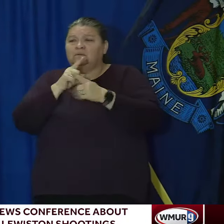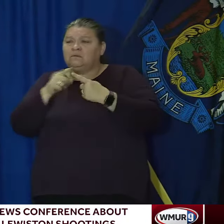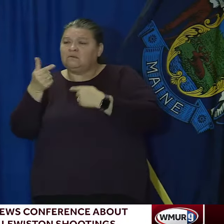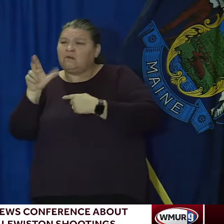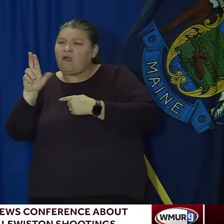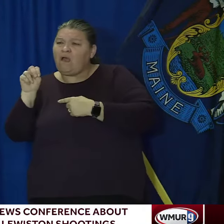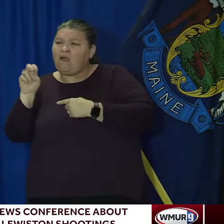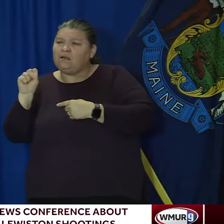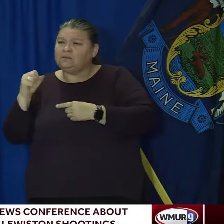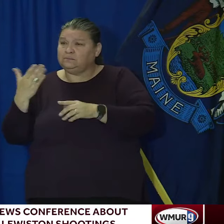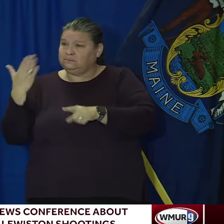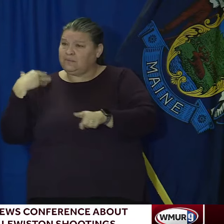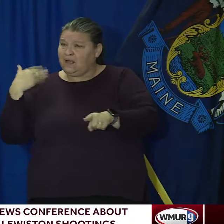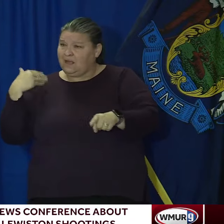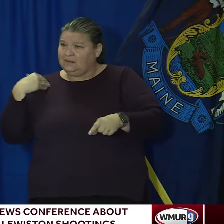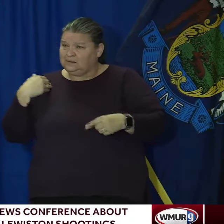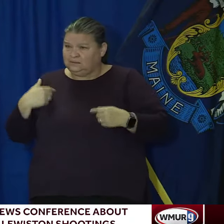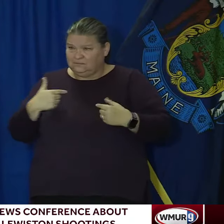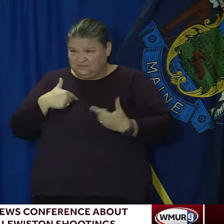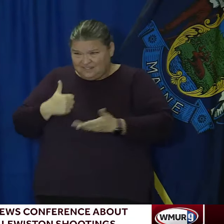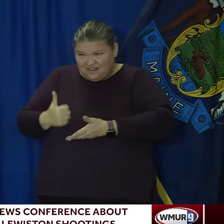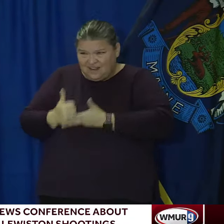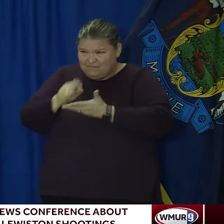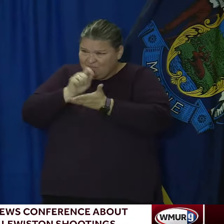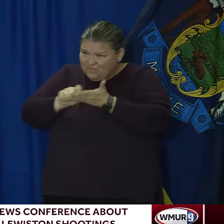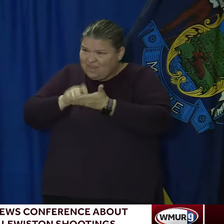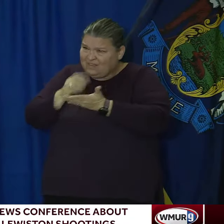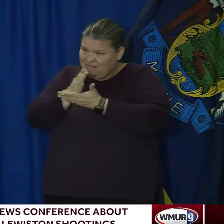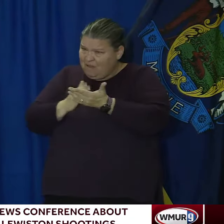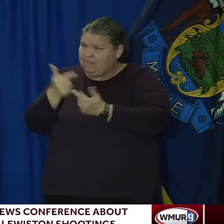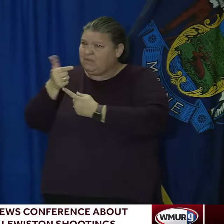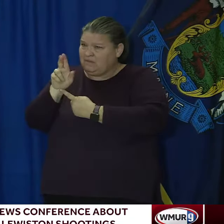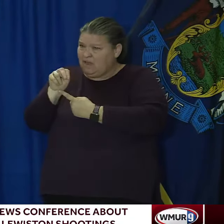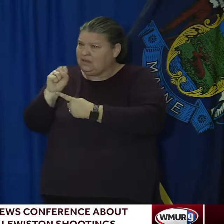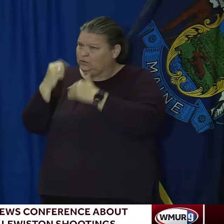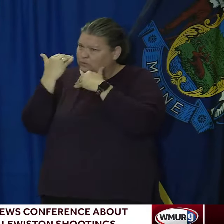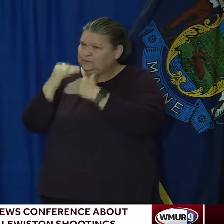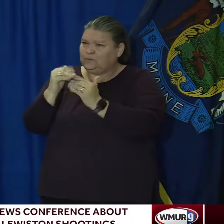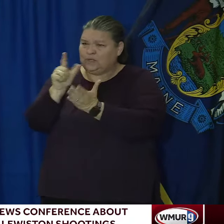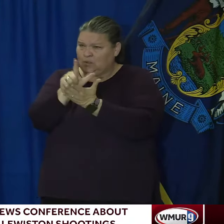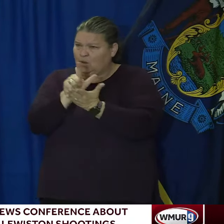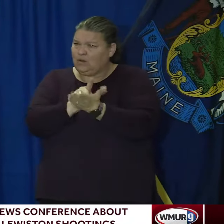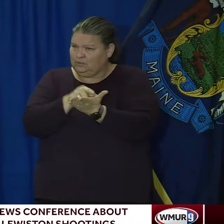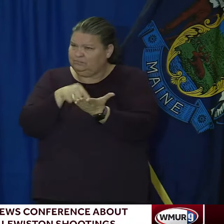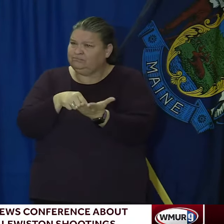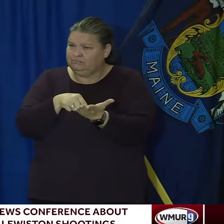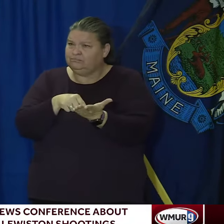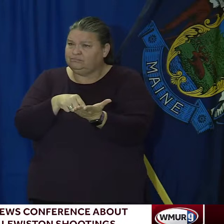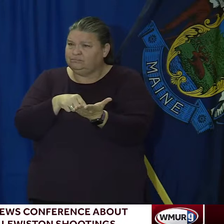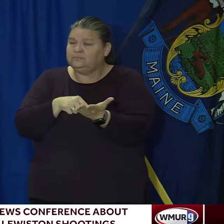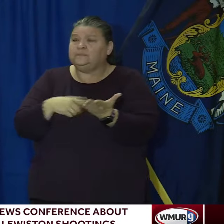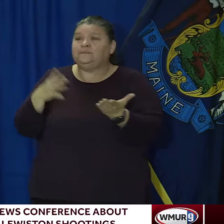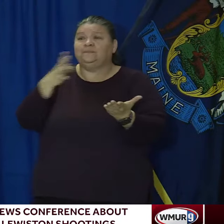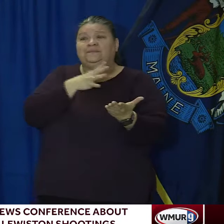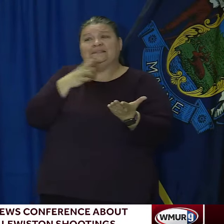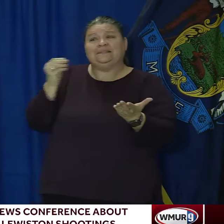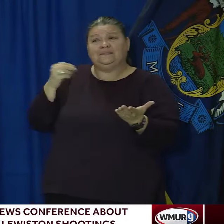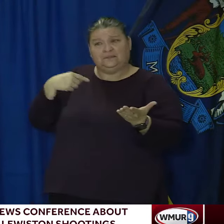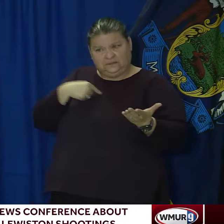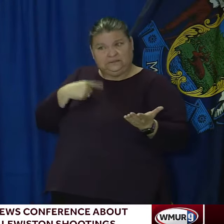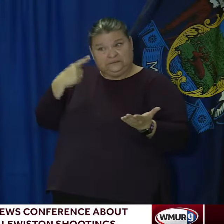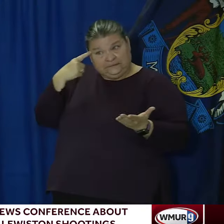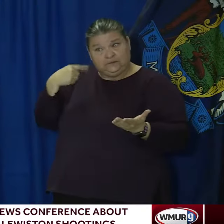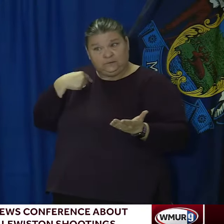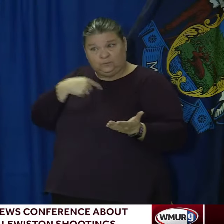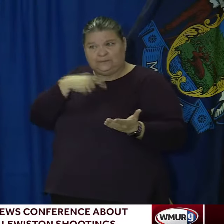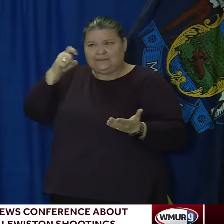helped draft some pretty significant gun legislation, and we're going to be part of the remedy. Part of the solution.